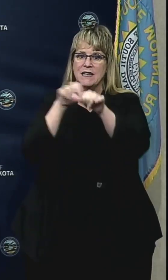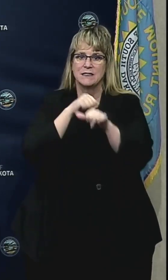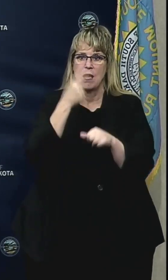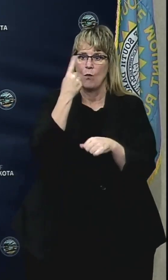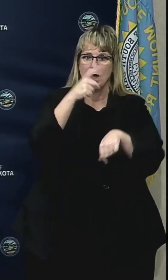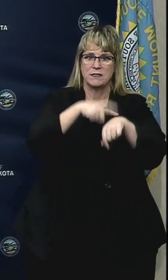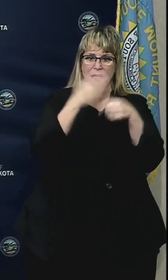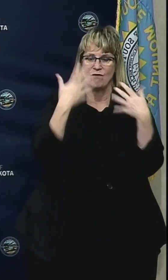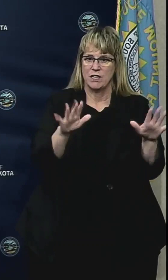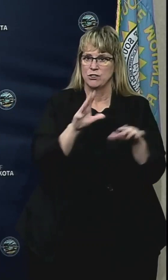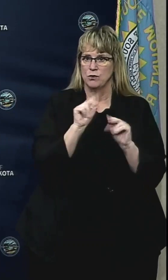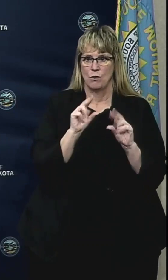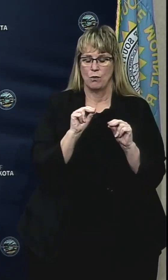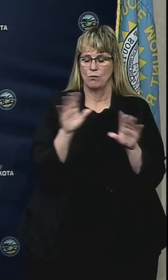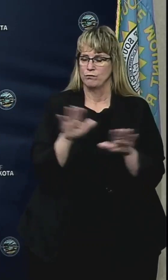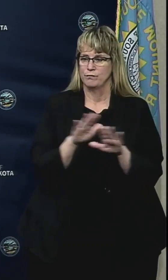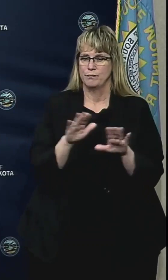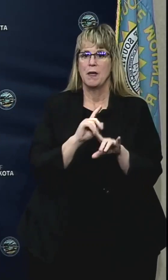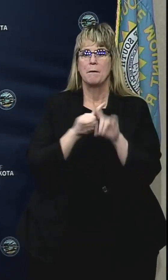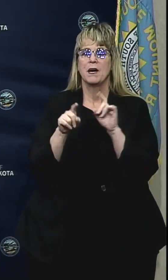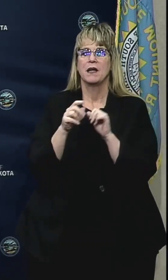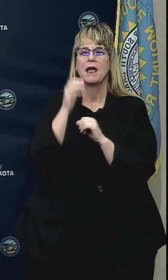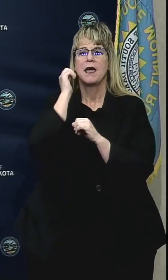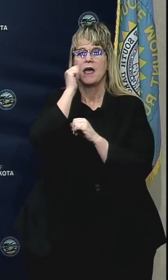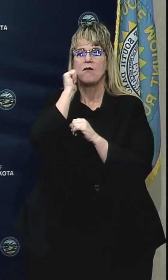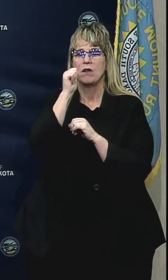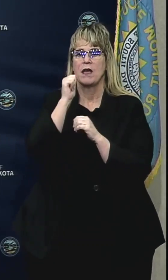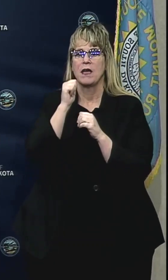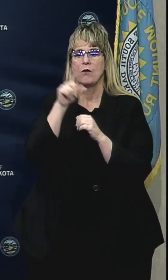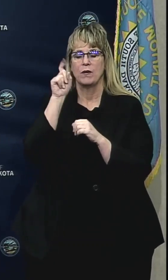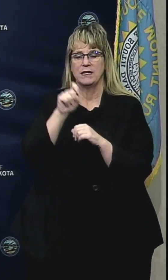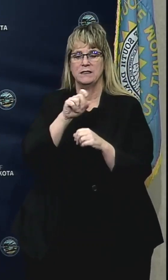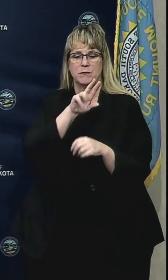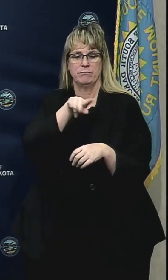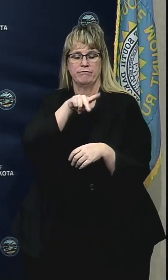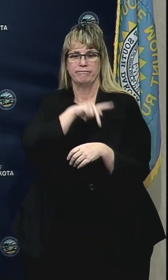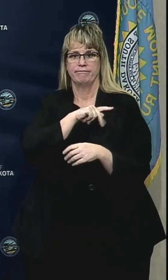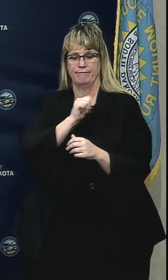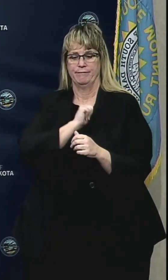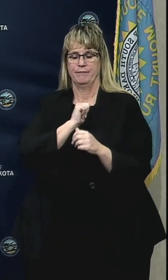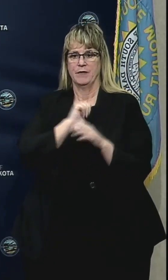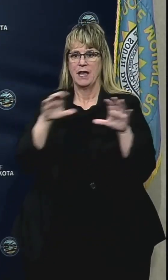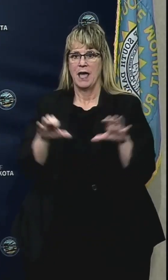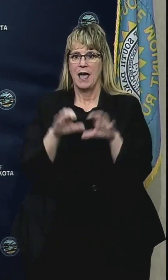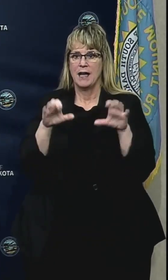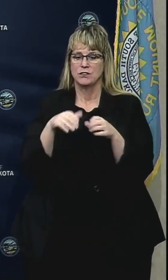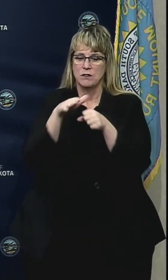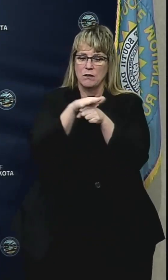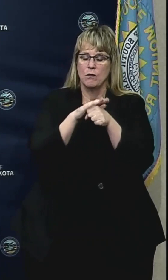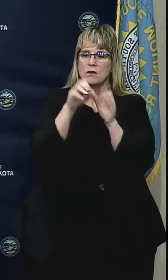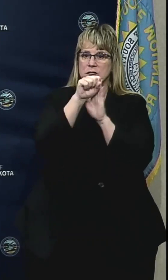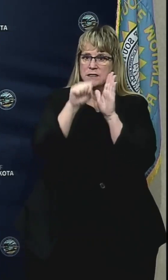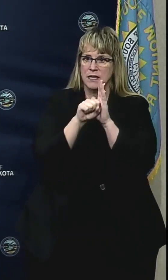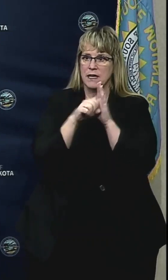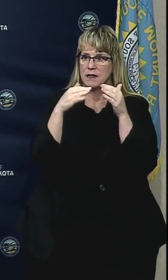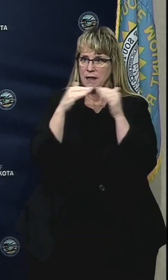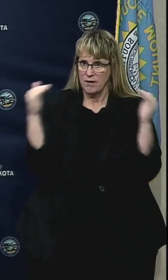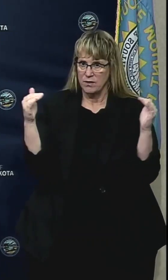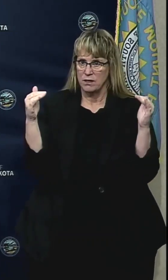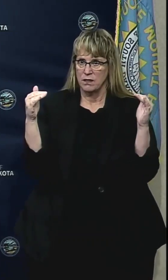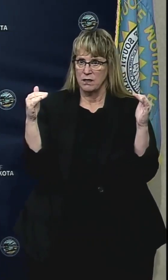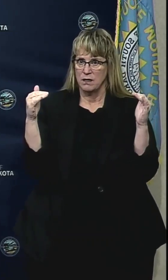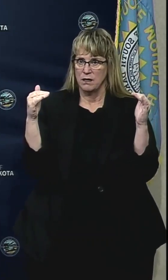And what we are doing each and every day by getting up and using personal responsibility and taking actions at the local and the state level, it